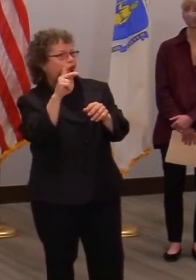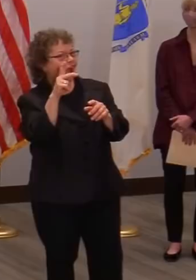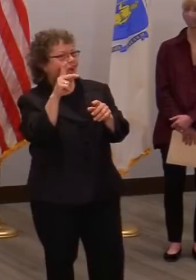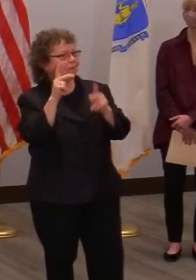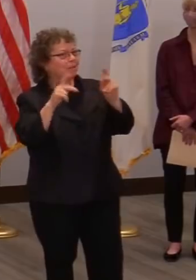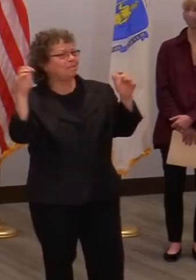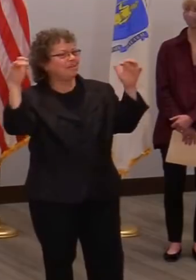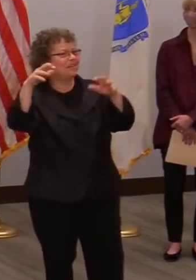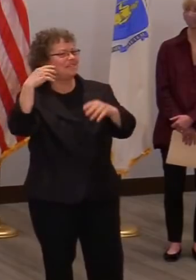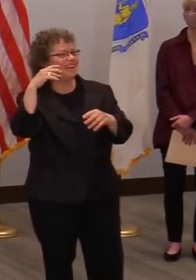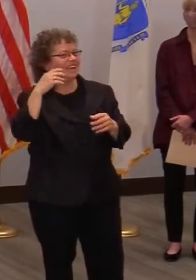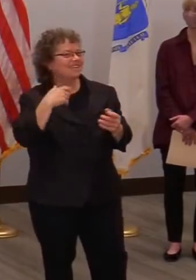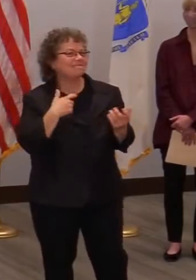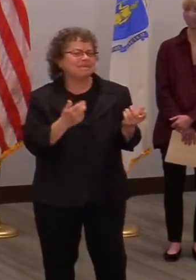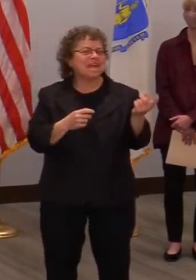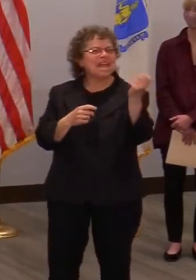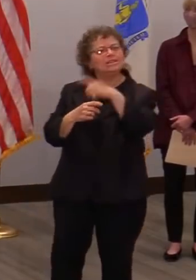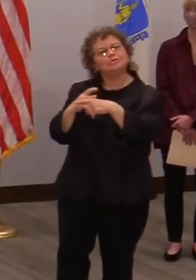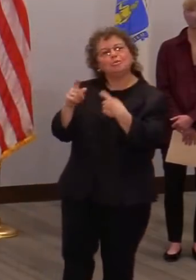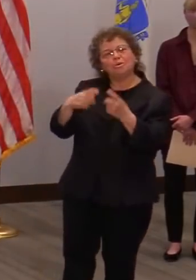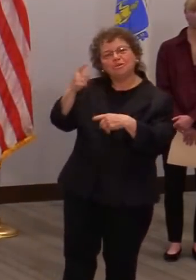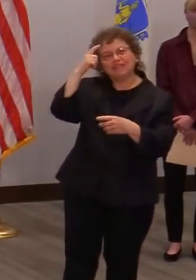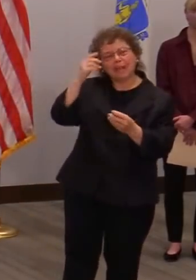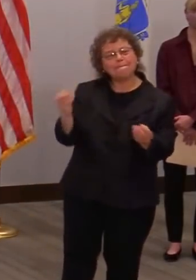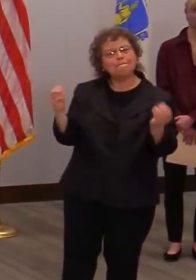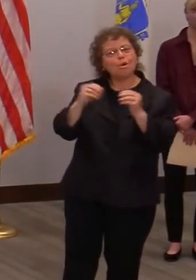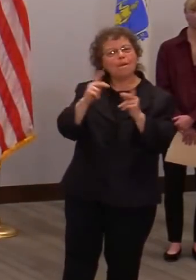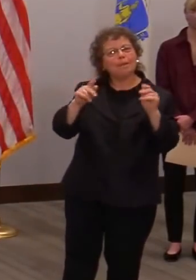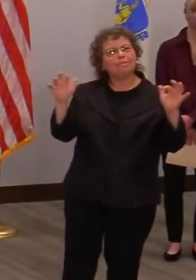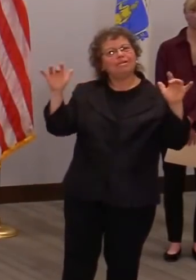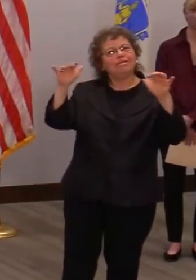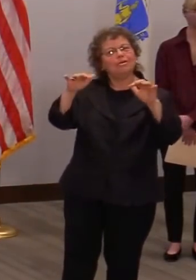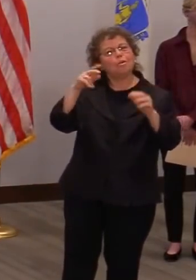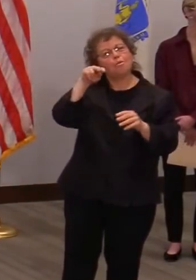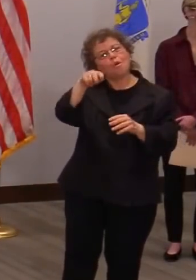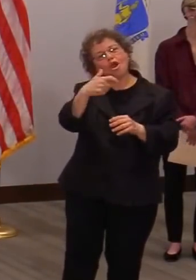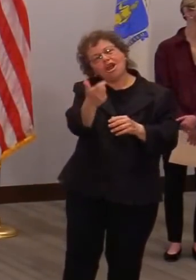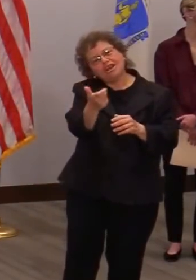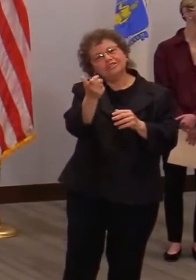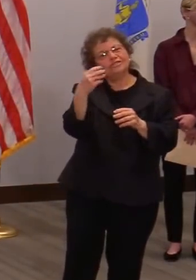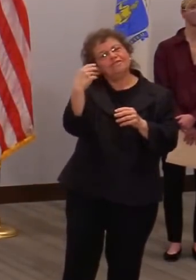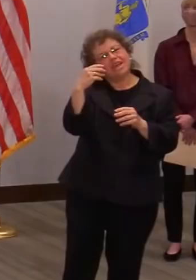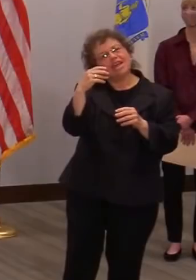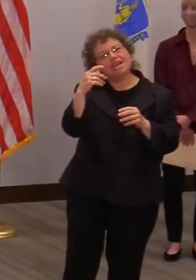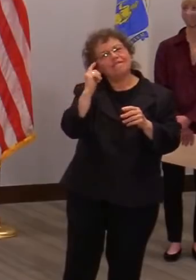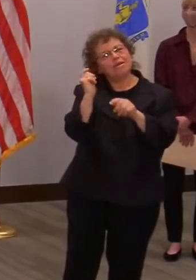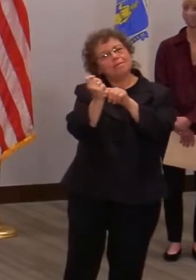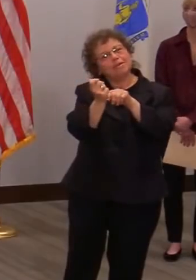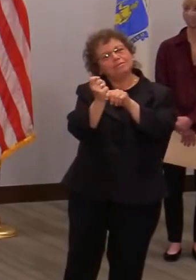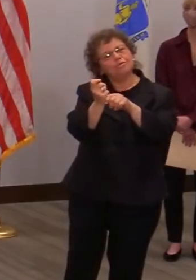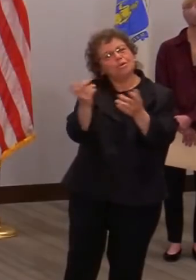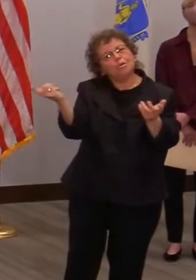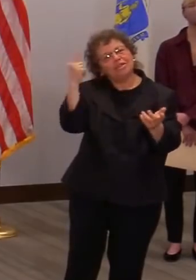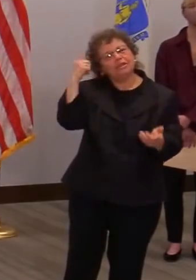What do you think about maybe increasing capacity at an outside venue versus, say, the Garden? It's a long season.